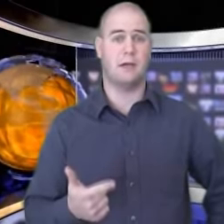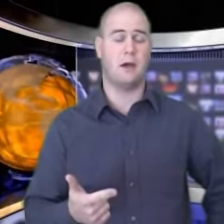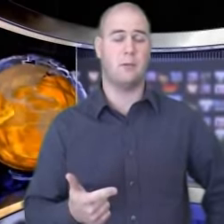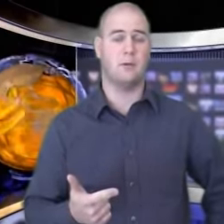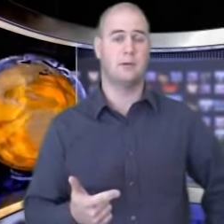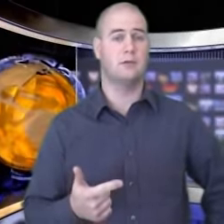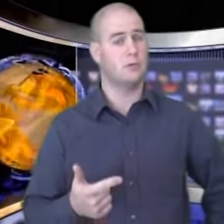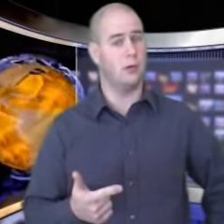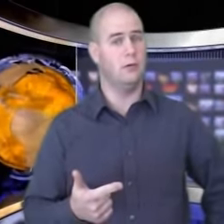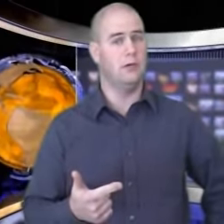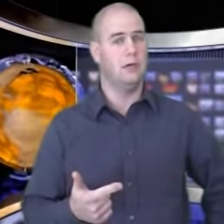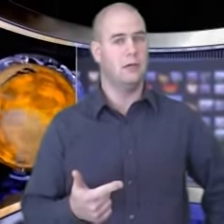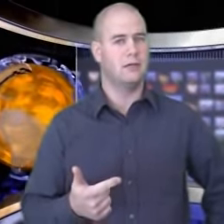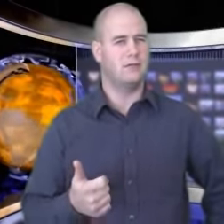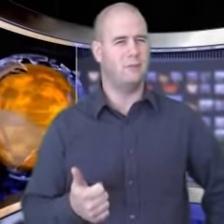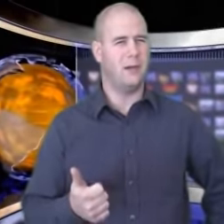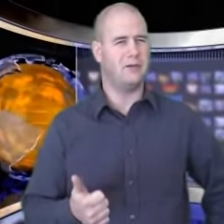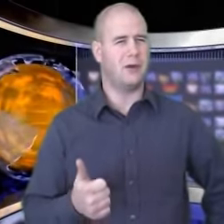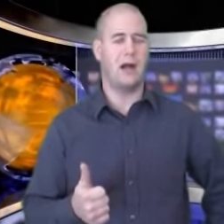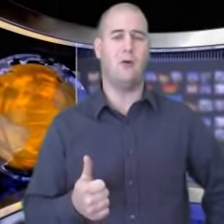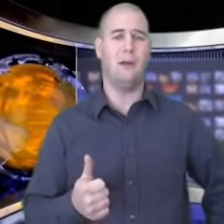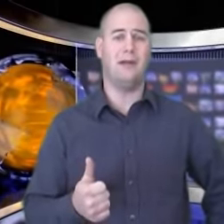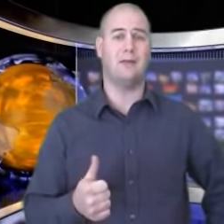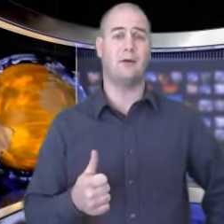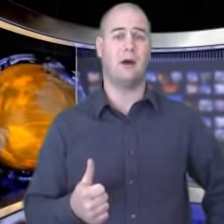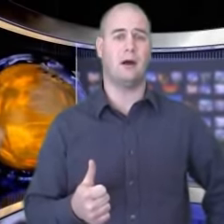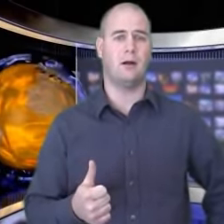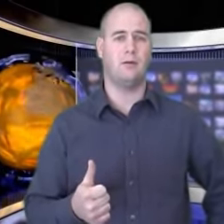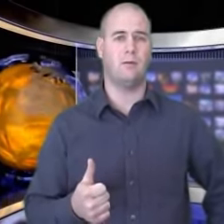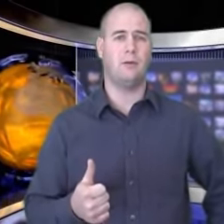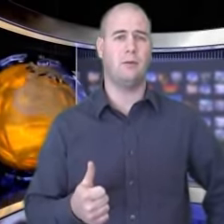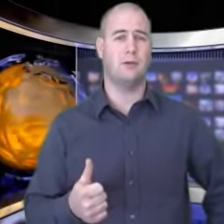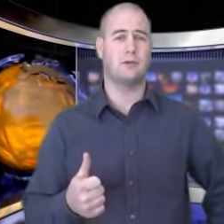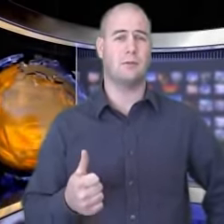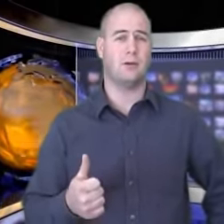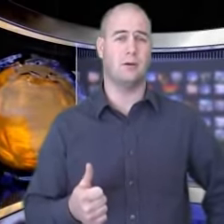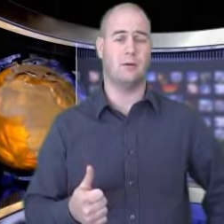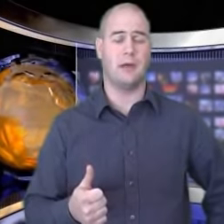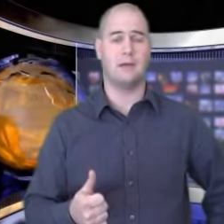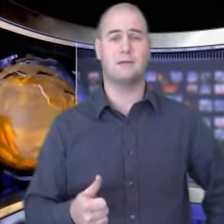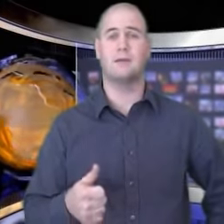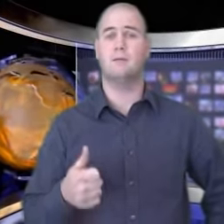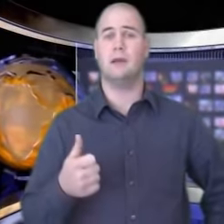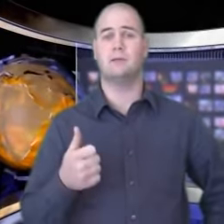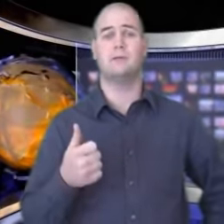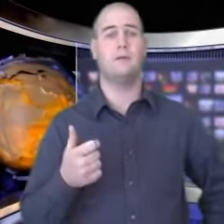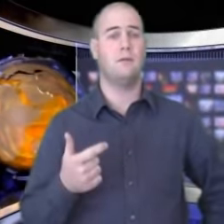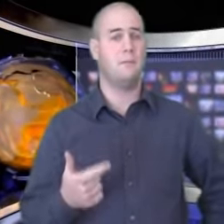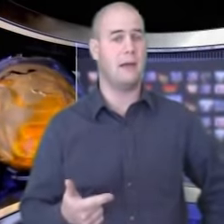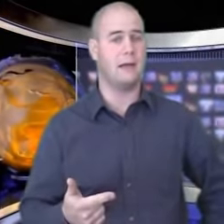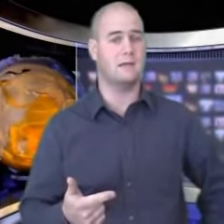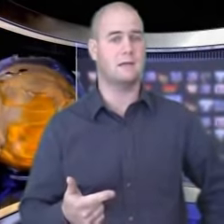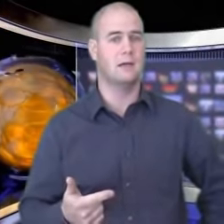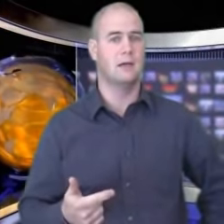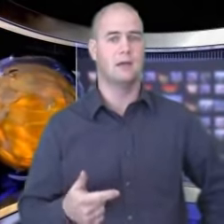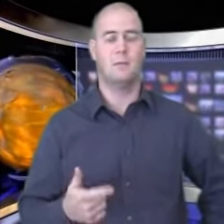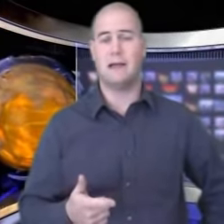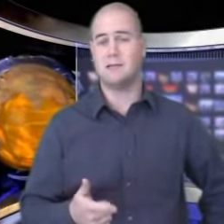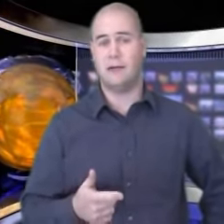up. So, to measure how many there are, we would do something known as measure the mass. The mass of an